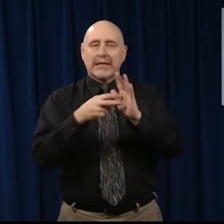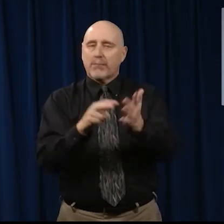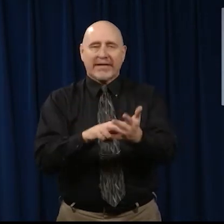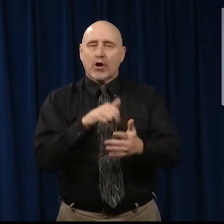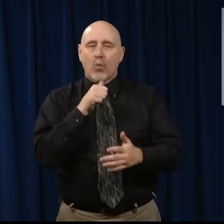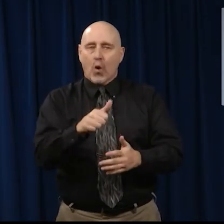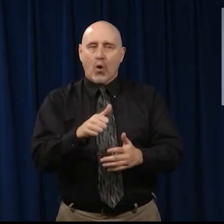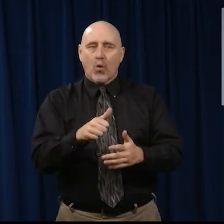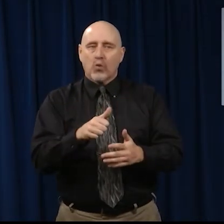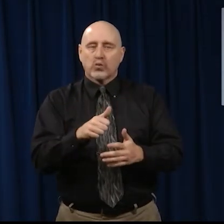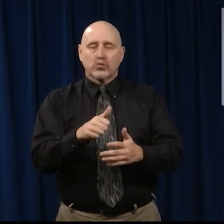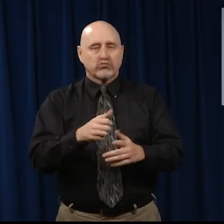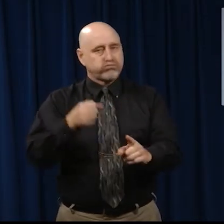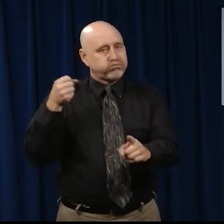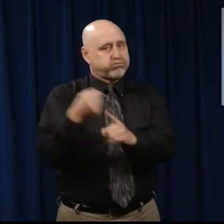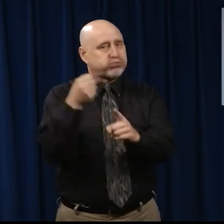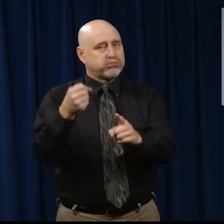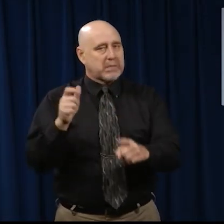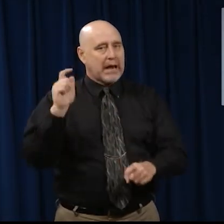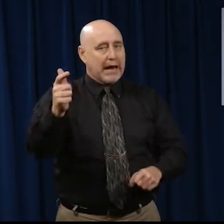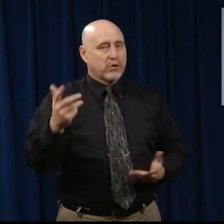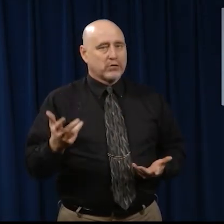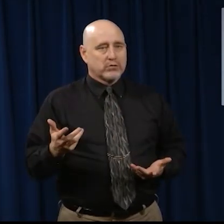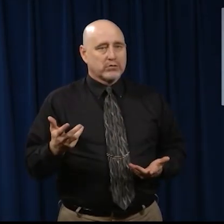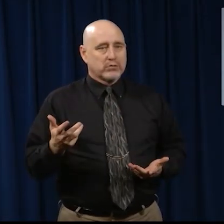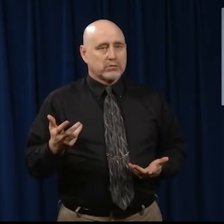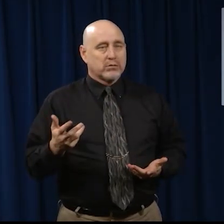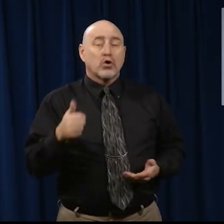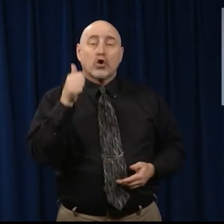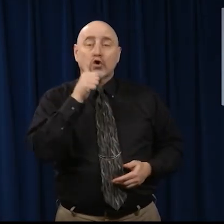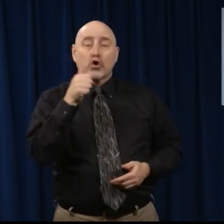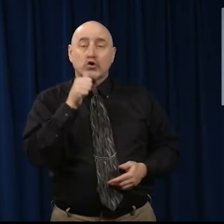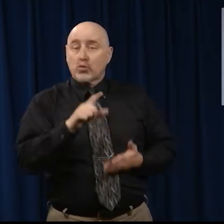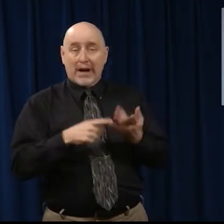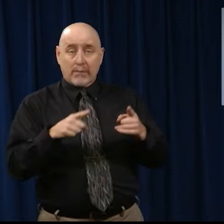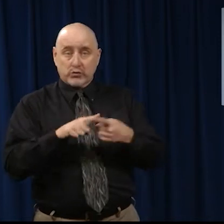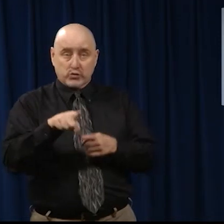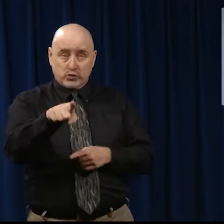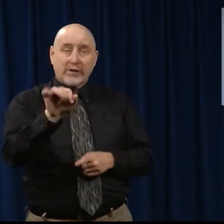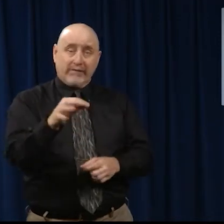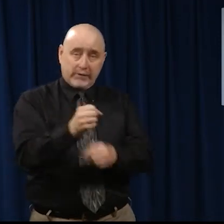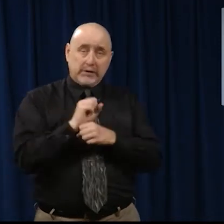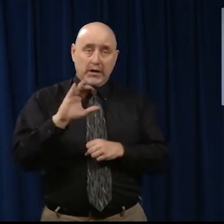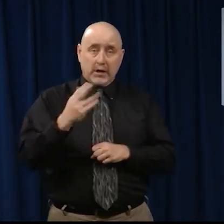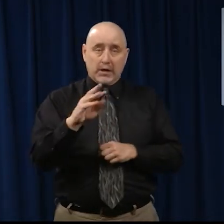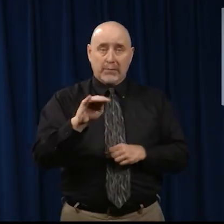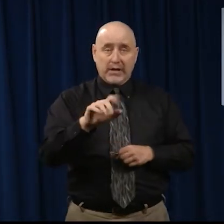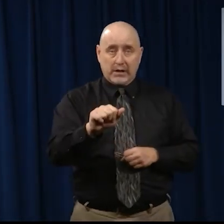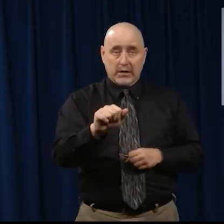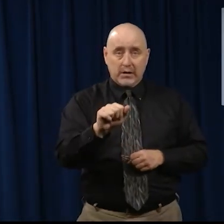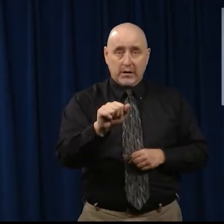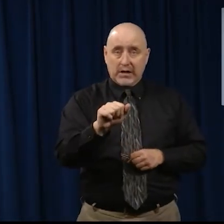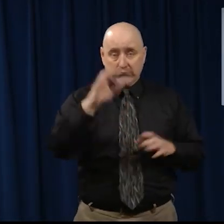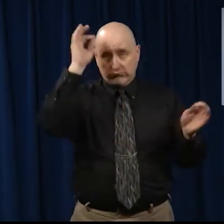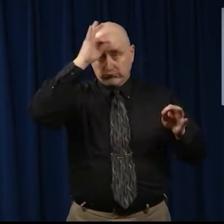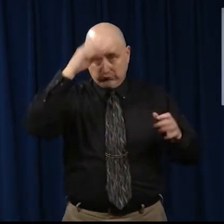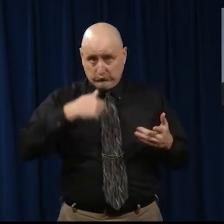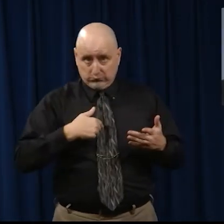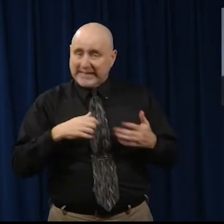doesn't mean it won't make its voice heard later in your life. Girls, here's what's going to happen if you get chlamydia and you don't know